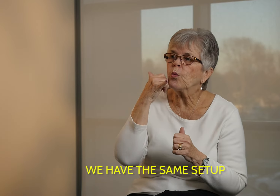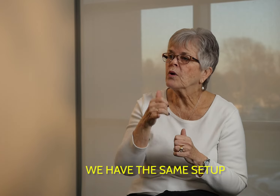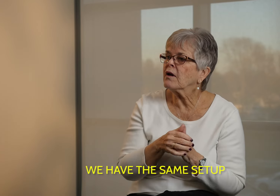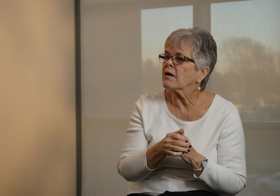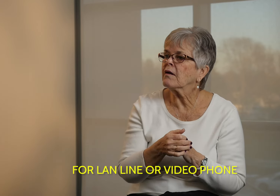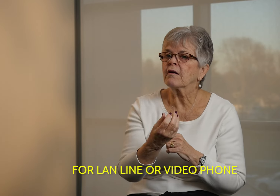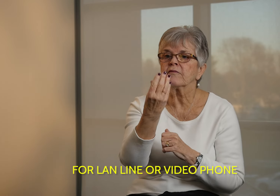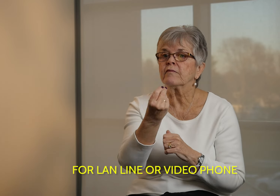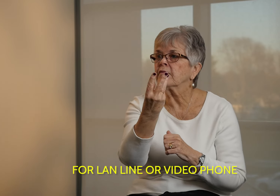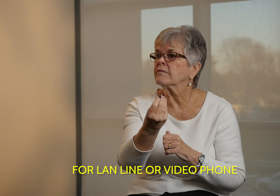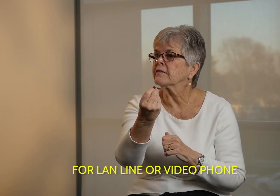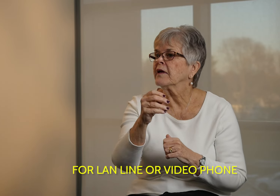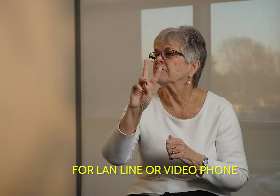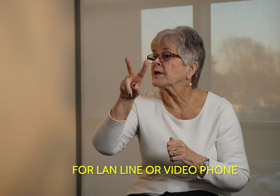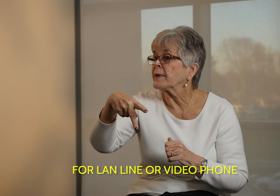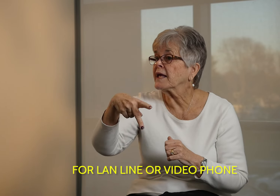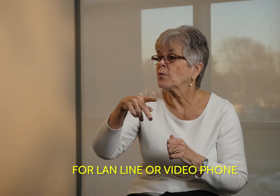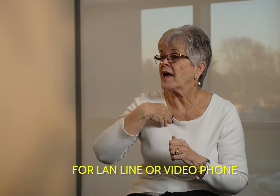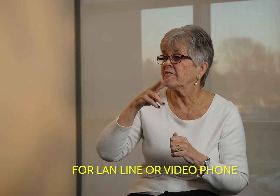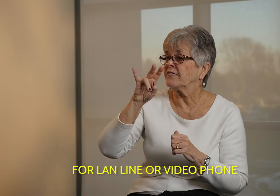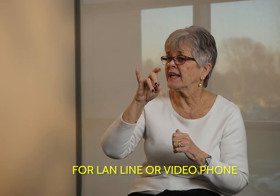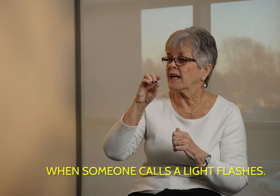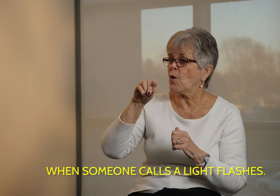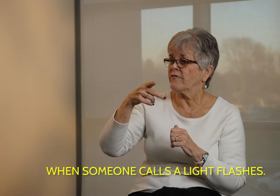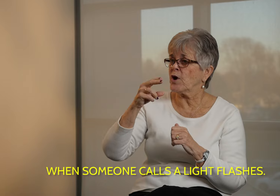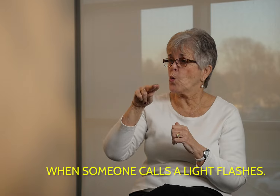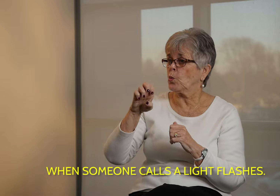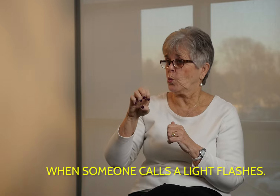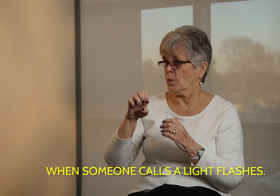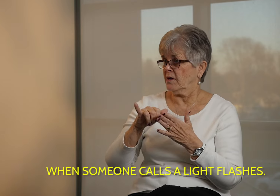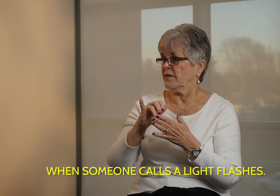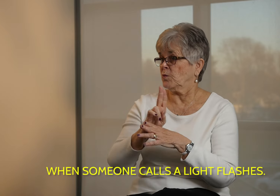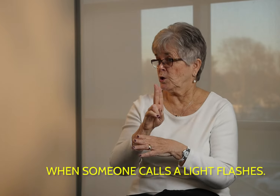setup for our landline or video phone. When someone calls, the light flashes.